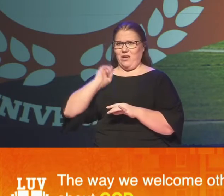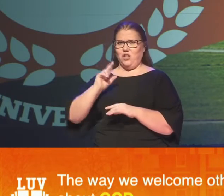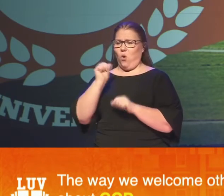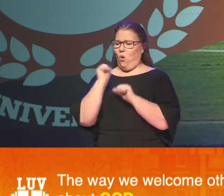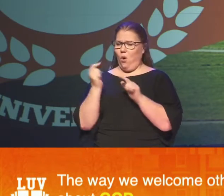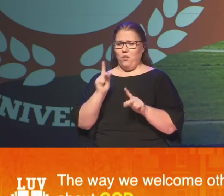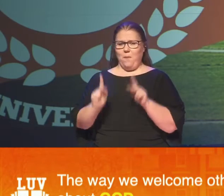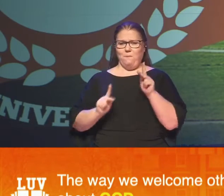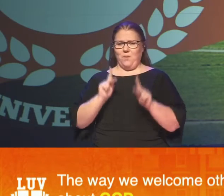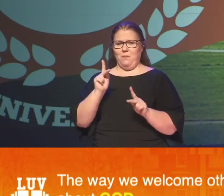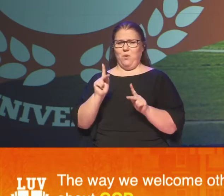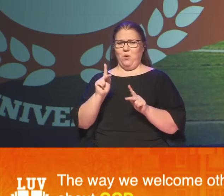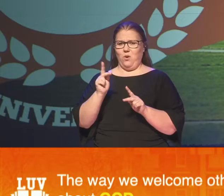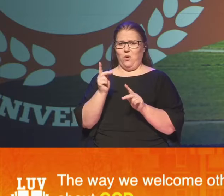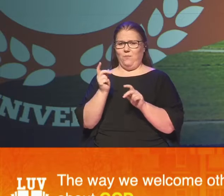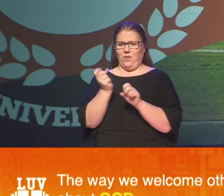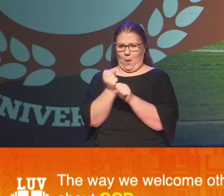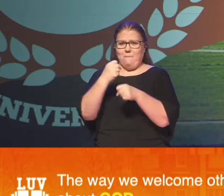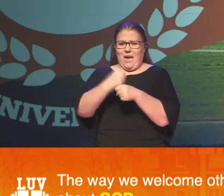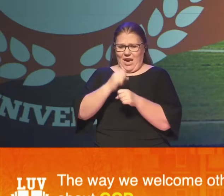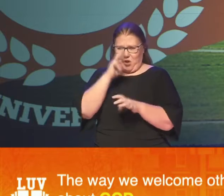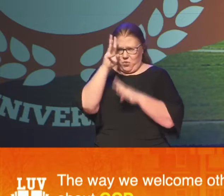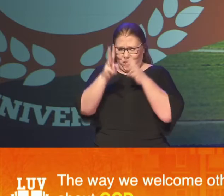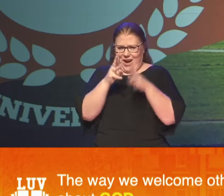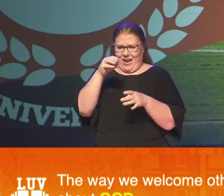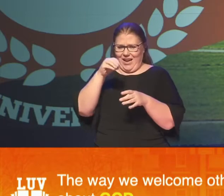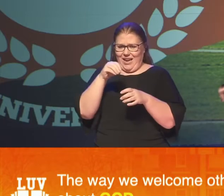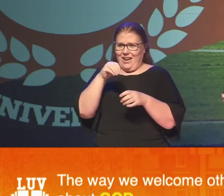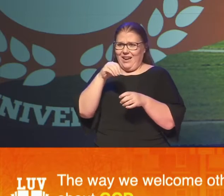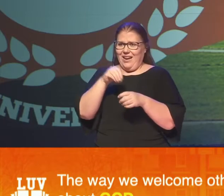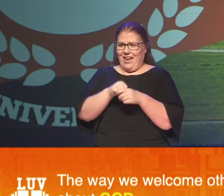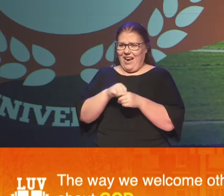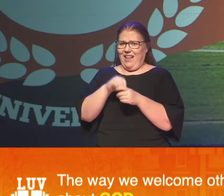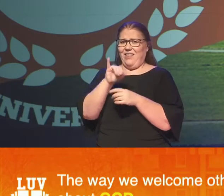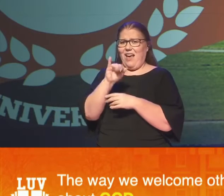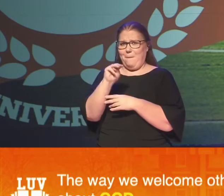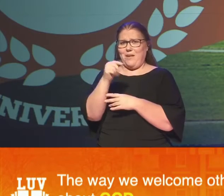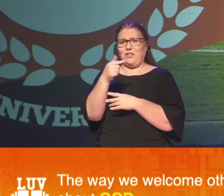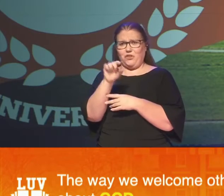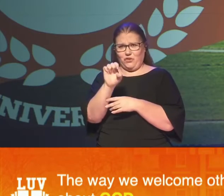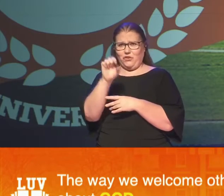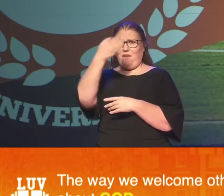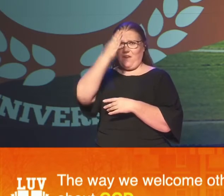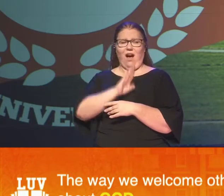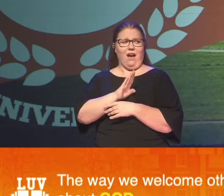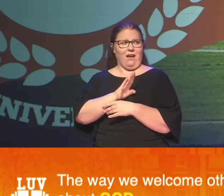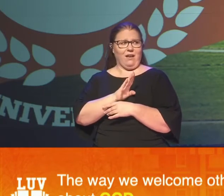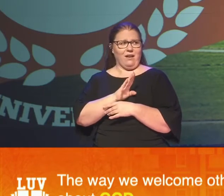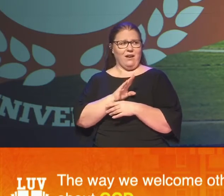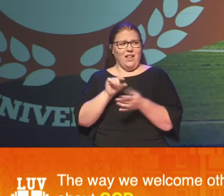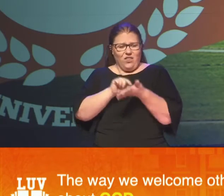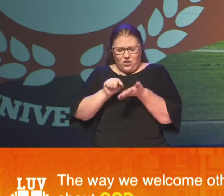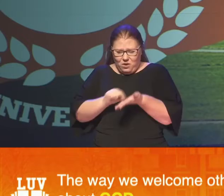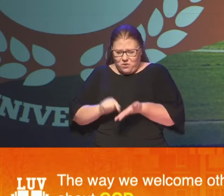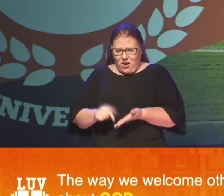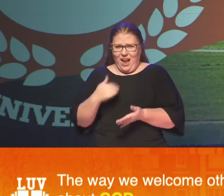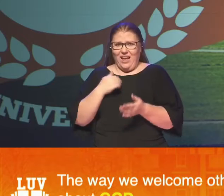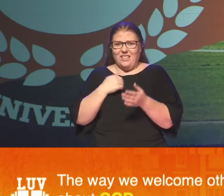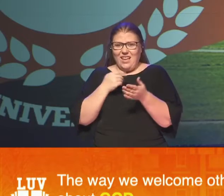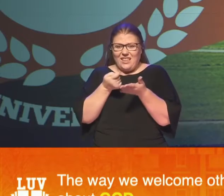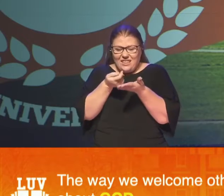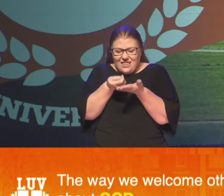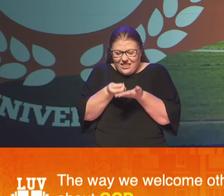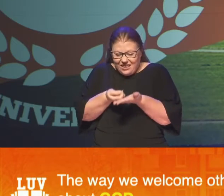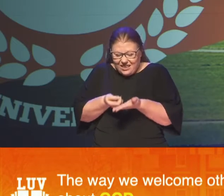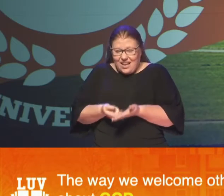made in the image of God. And all throughout the Christian scriptures, we have all these really interesting little nuggets of